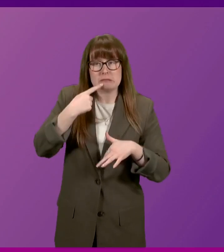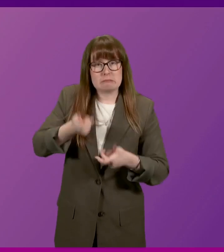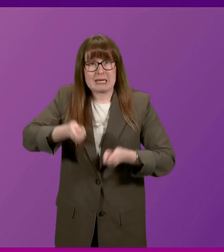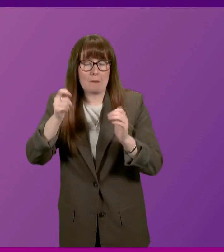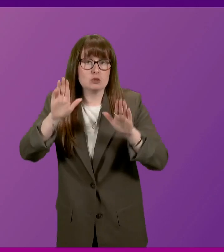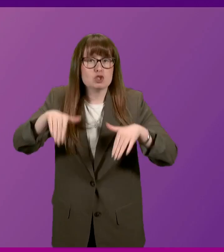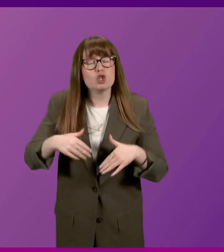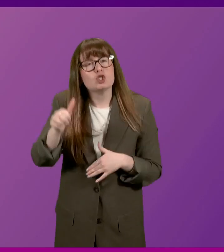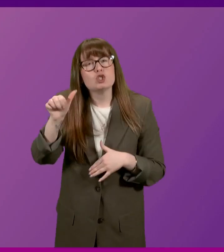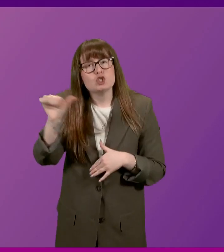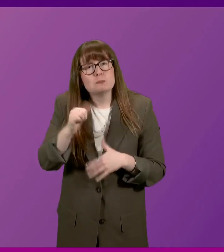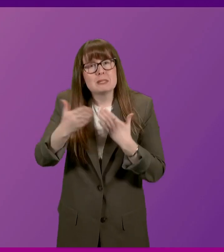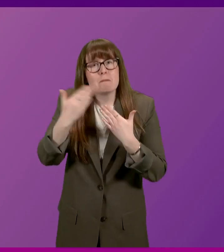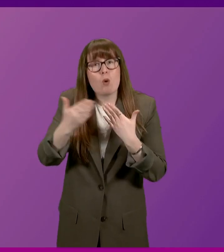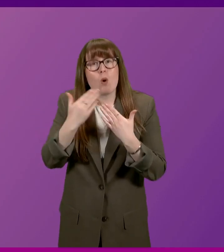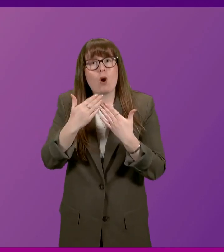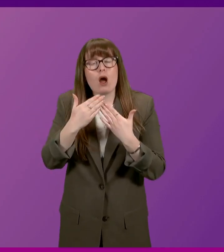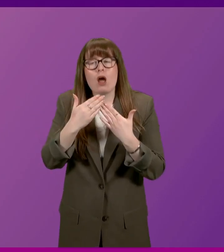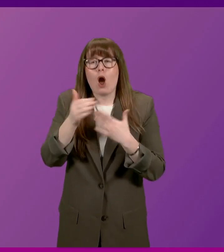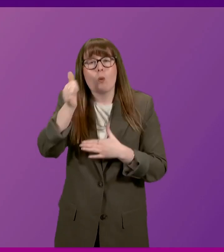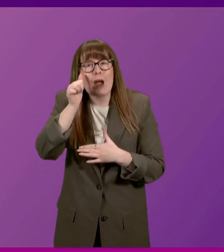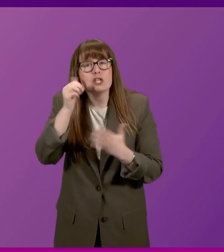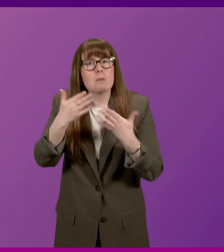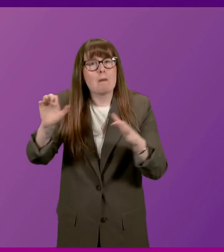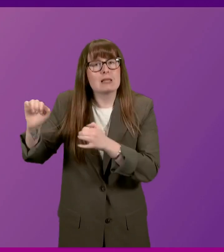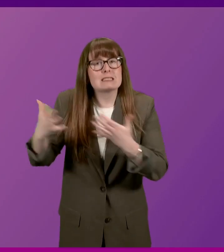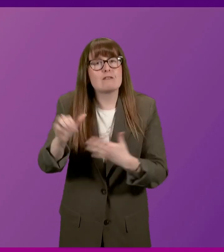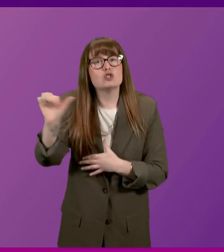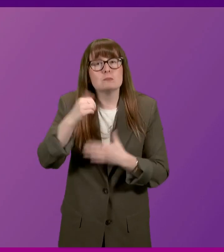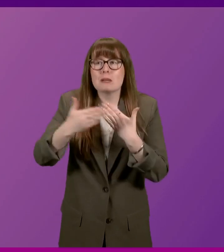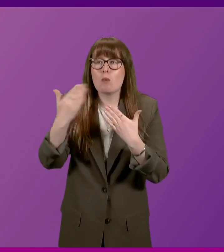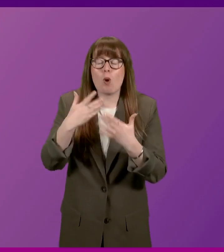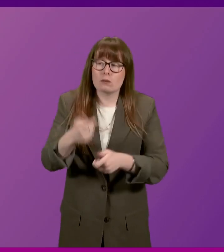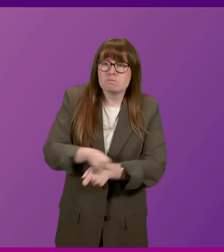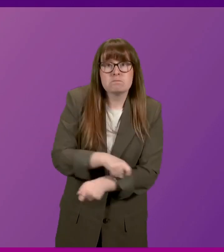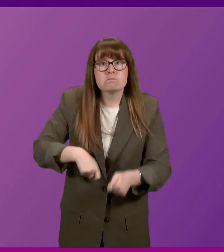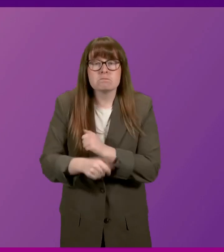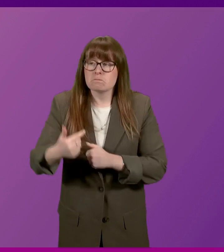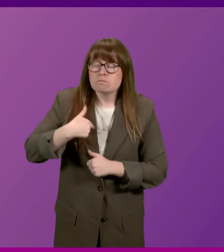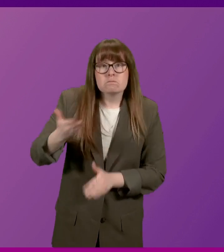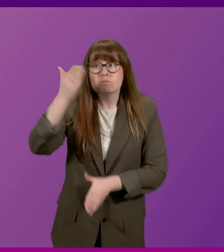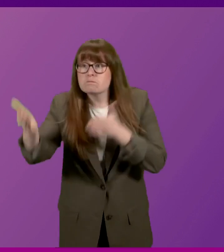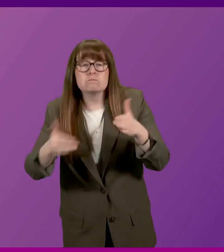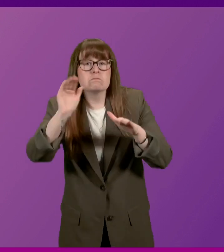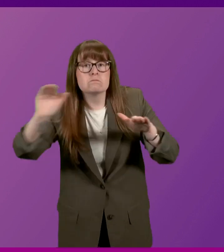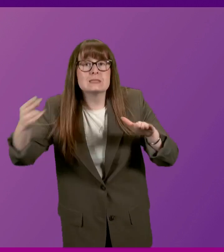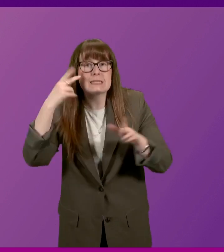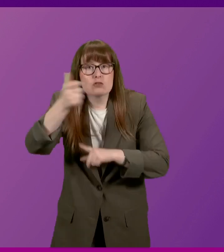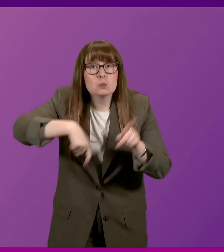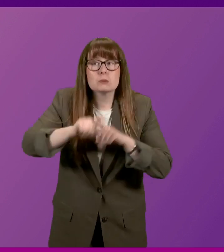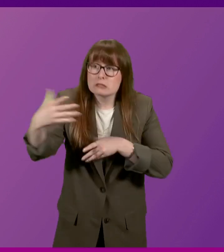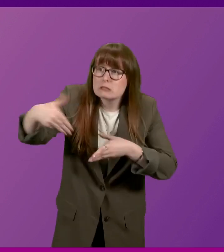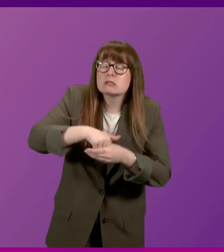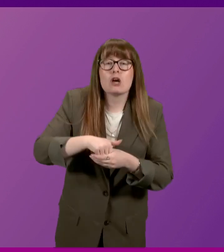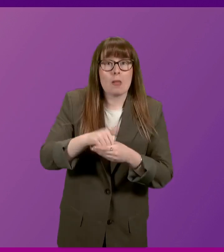cognisant, particularly within public services, that there needs to be a more active reach out to the deaf communities, that